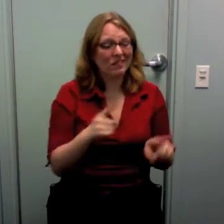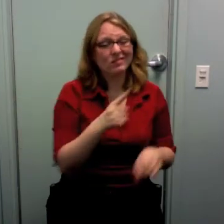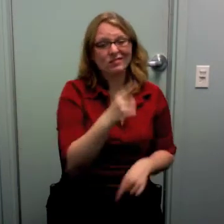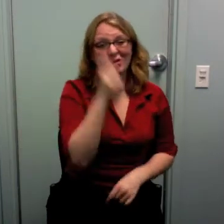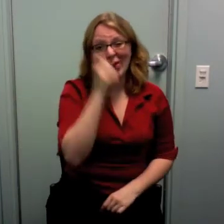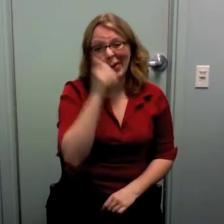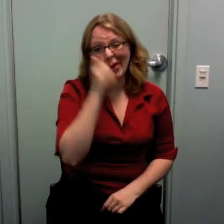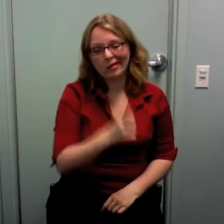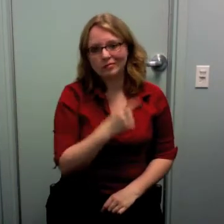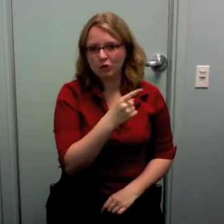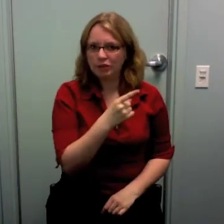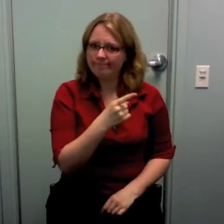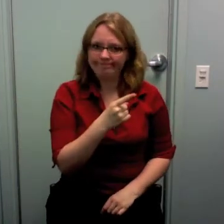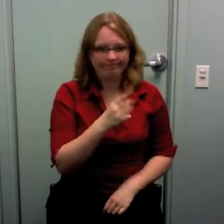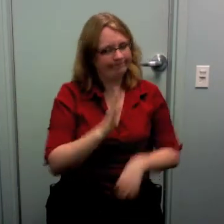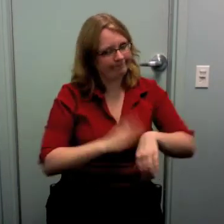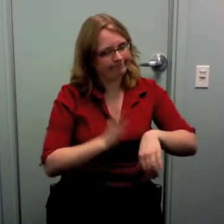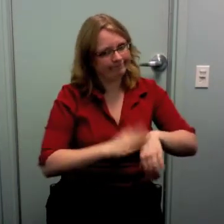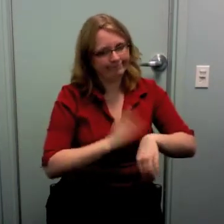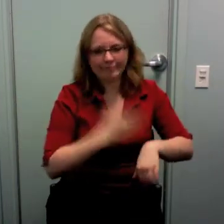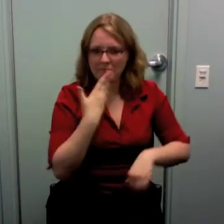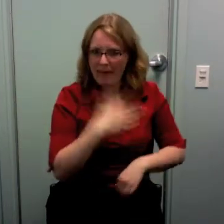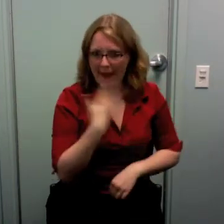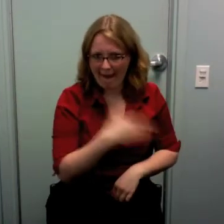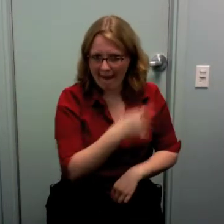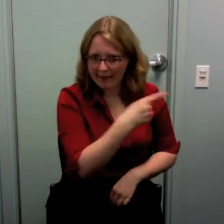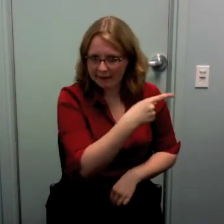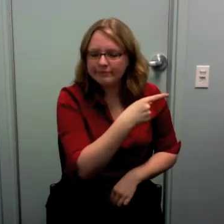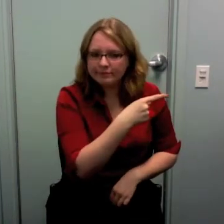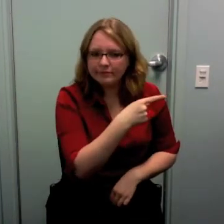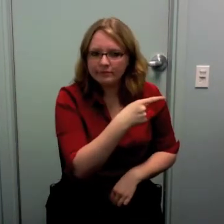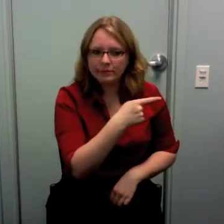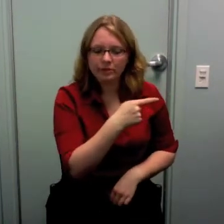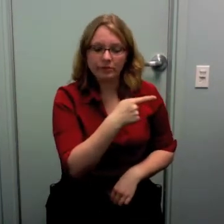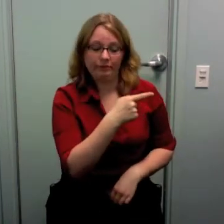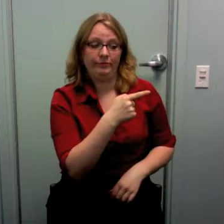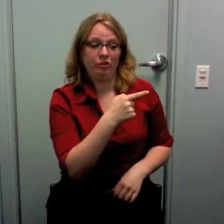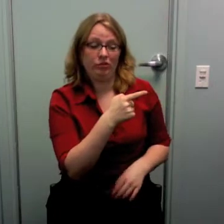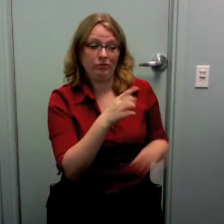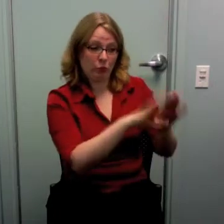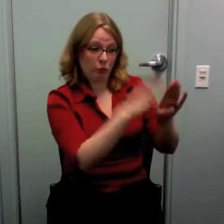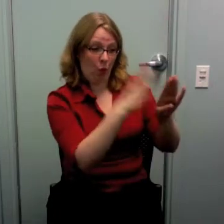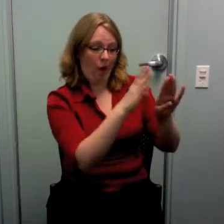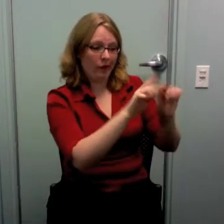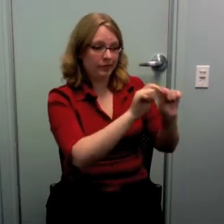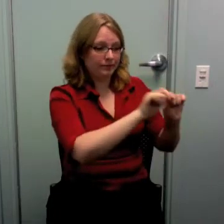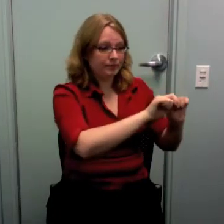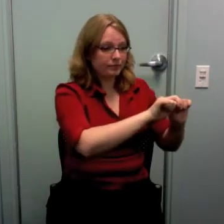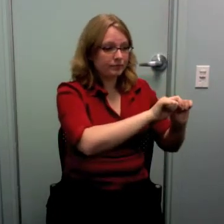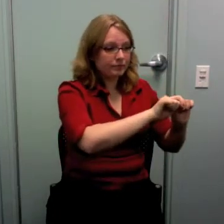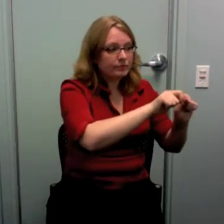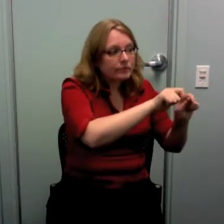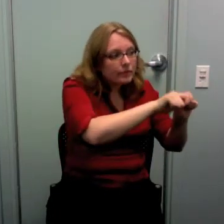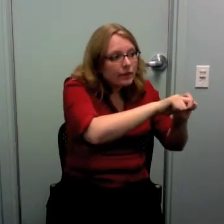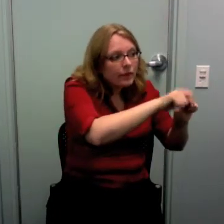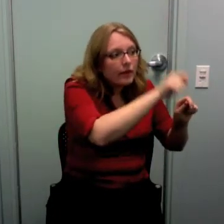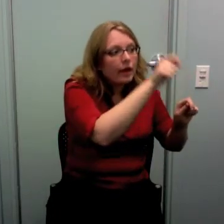rather naughty. She tried the latch on the door of the house and found that it was open. Because, you see, the bears